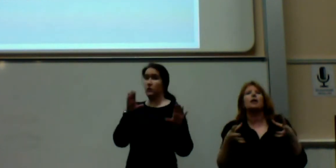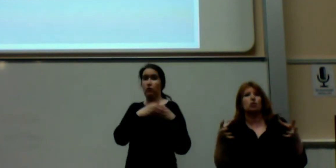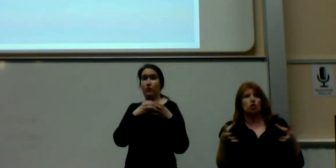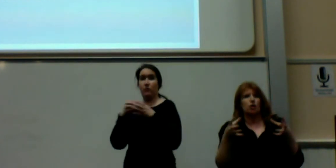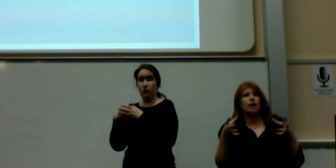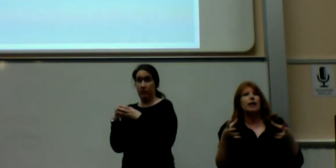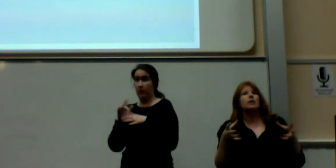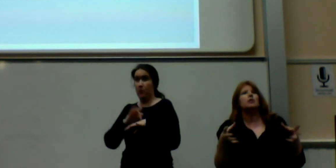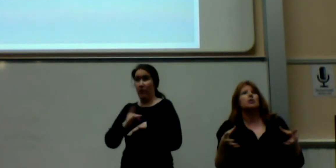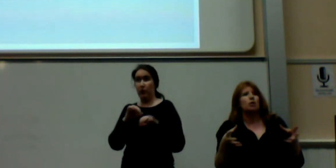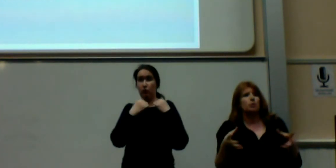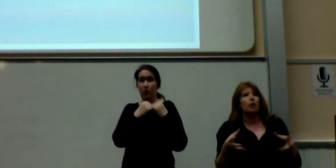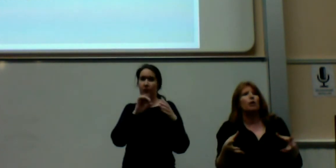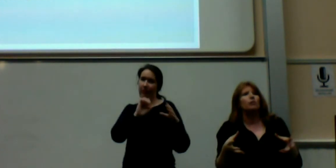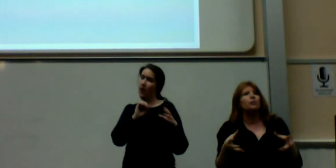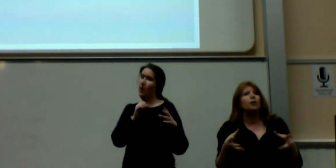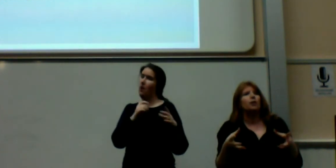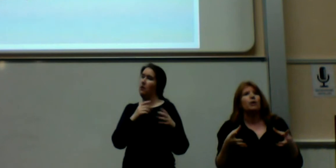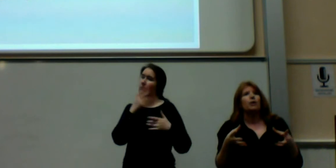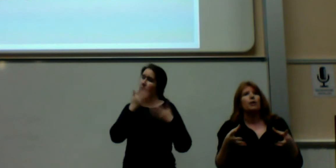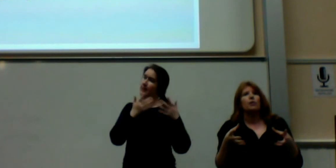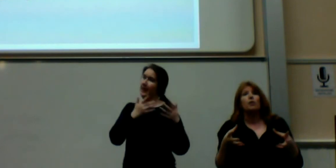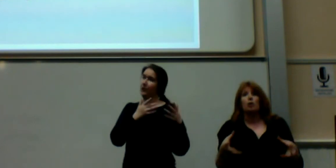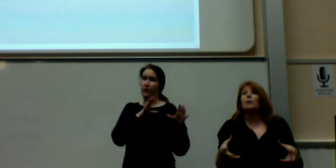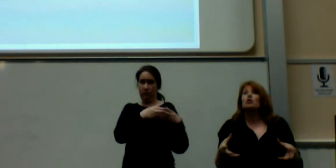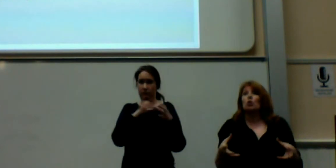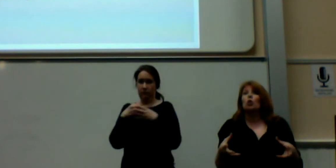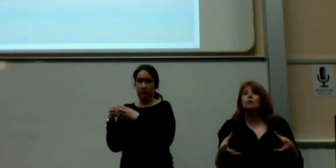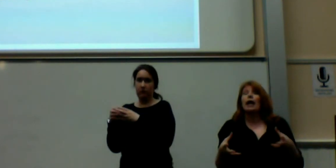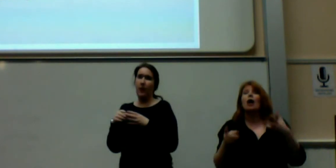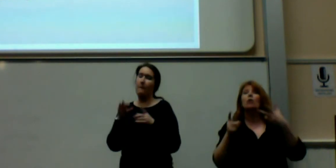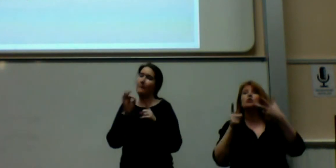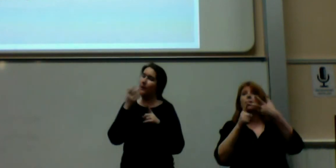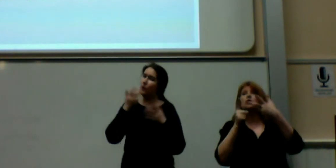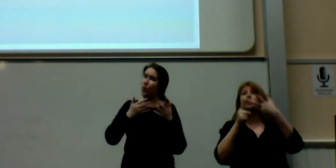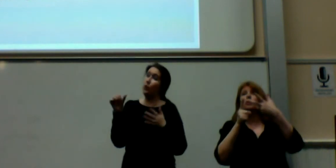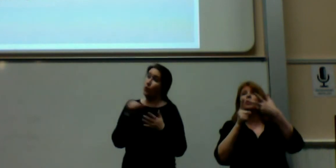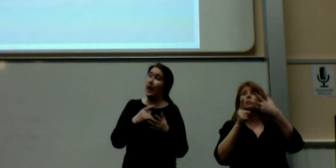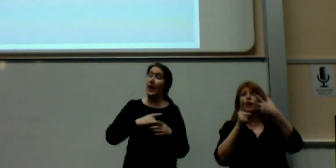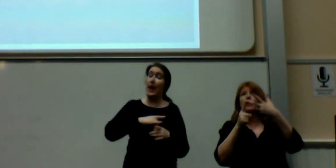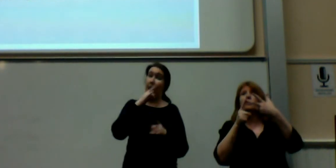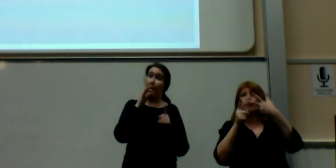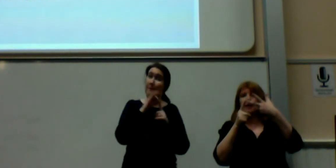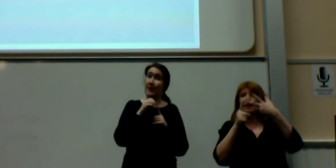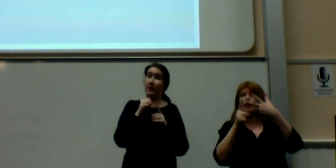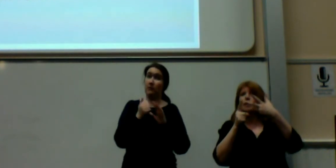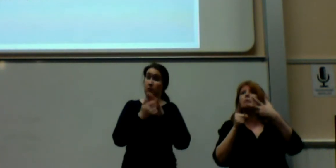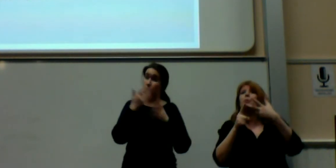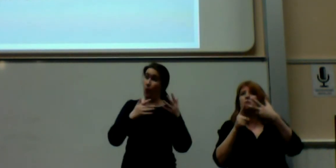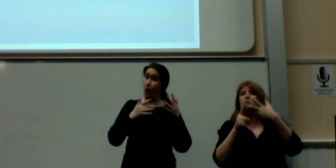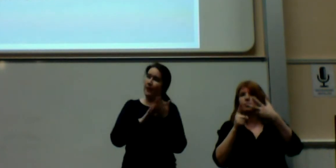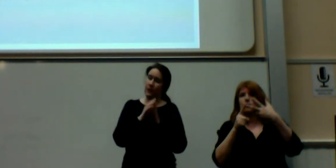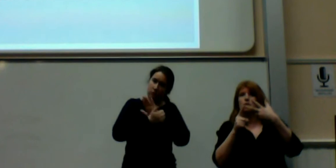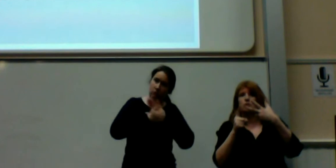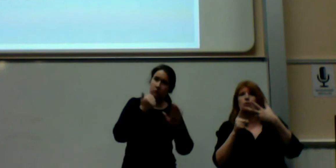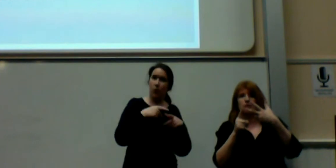tend to cluster in terms of their P score. How, to what degree do they think